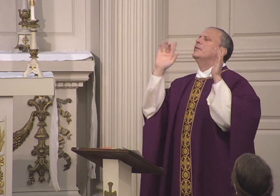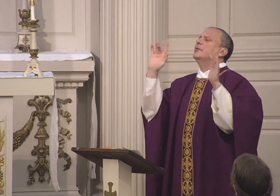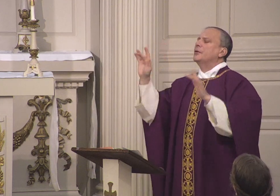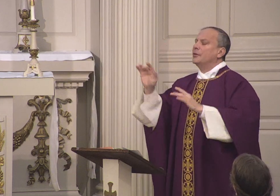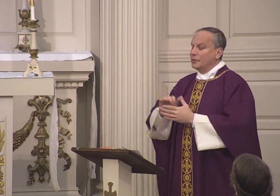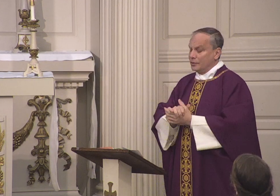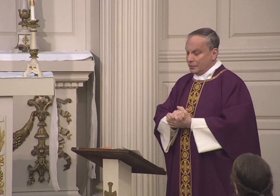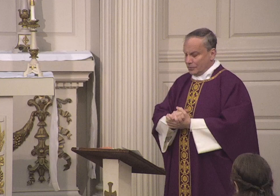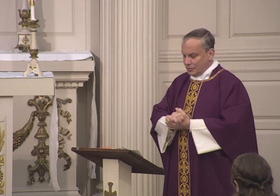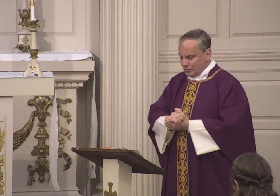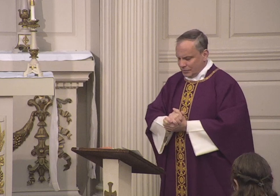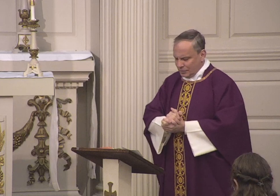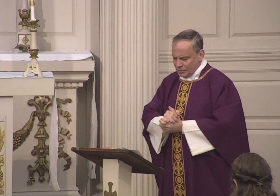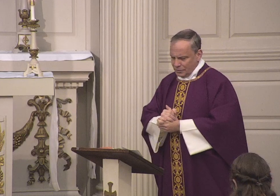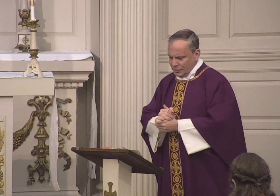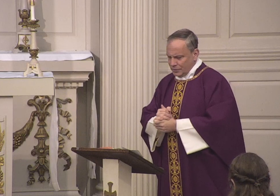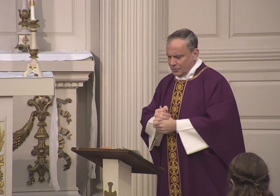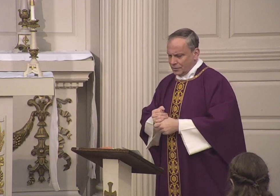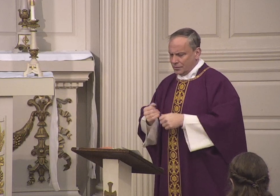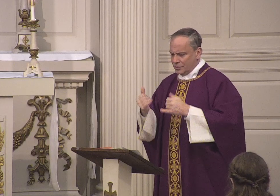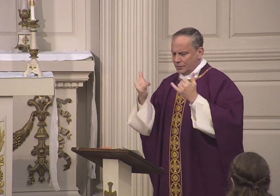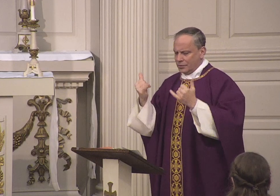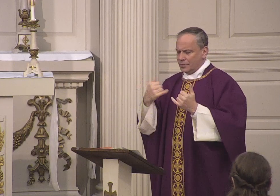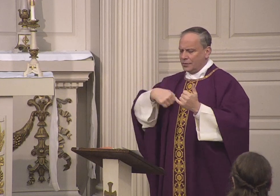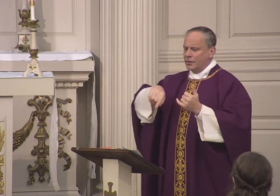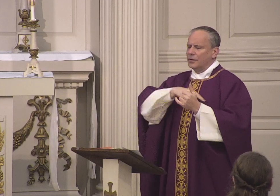Lord, have mercy.